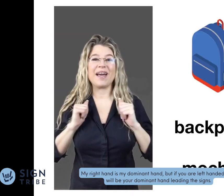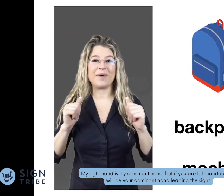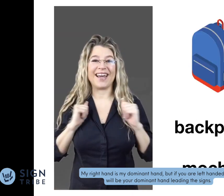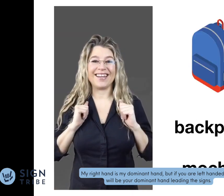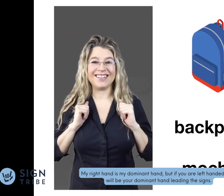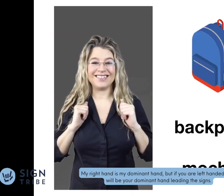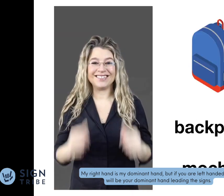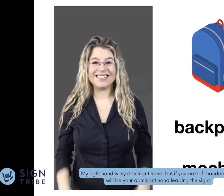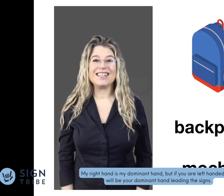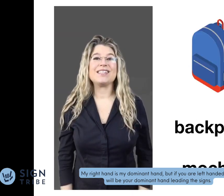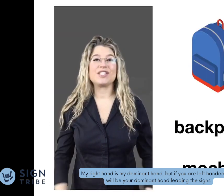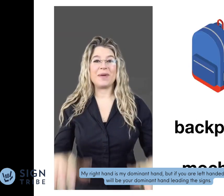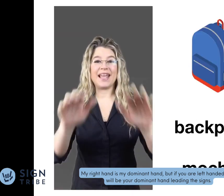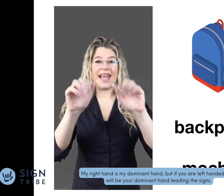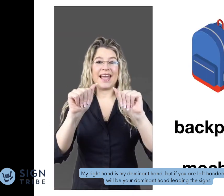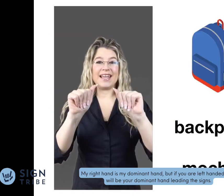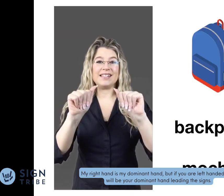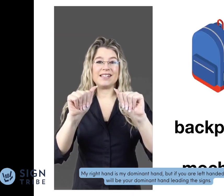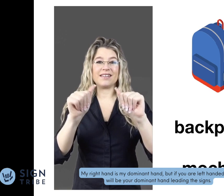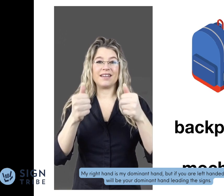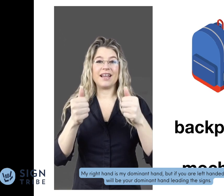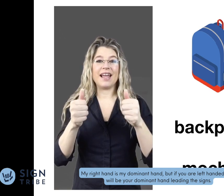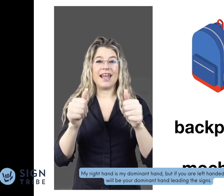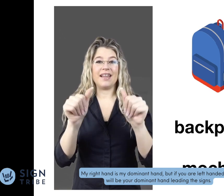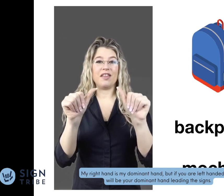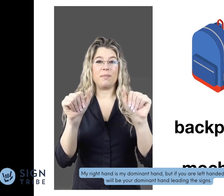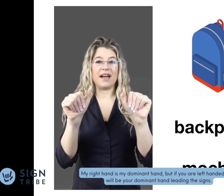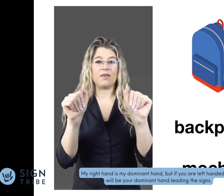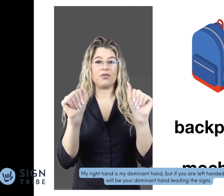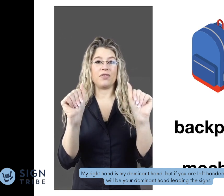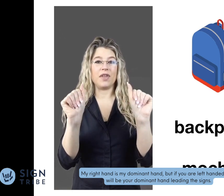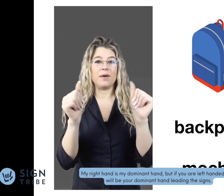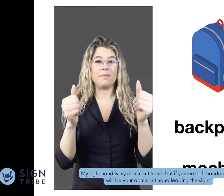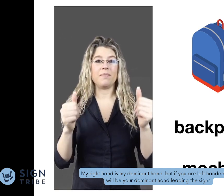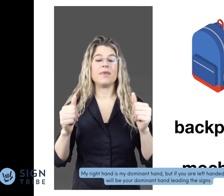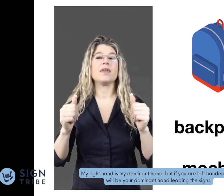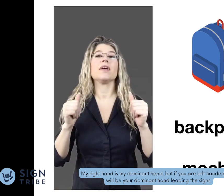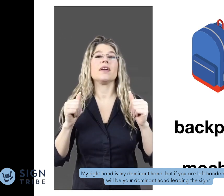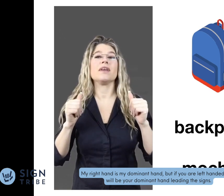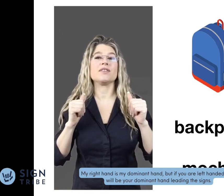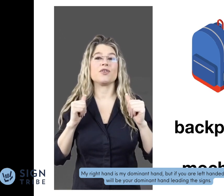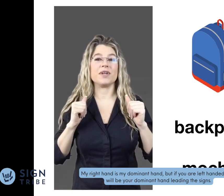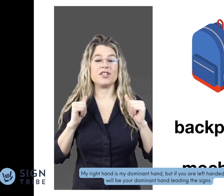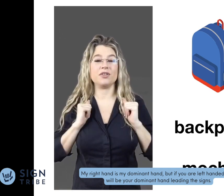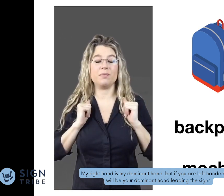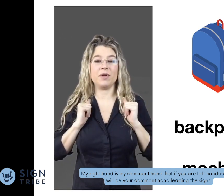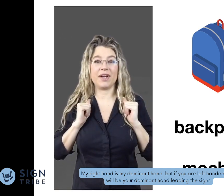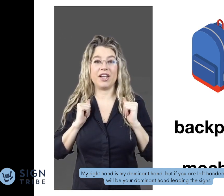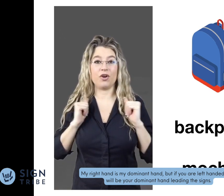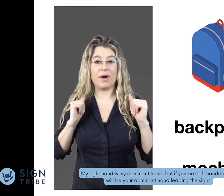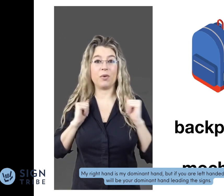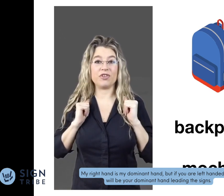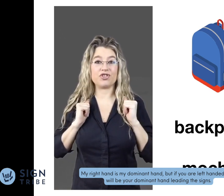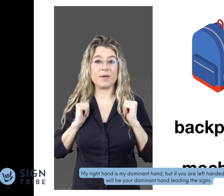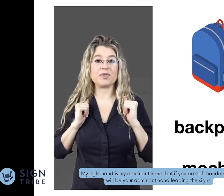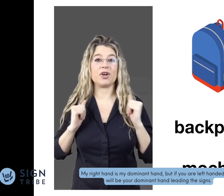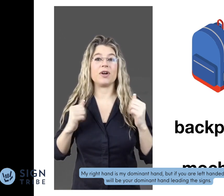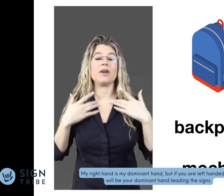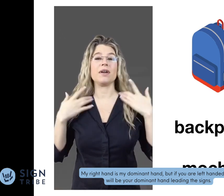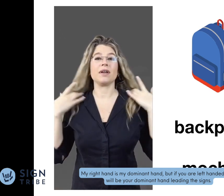Backpack. So make A's. And the back of your thumb is going to be right here about where the straps are.